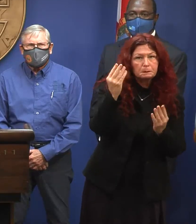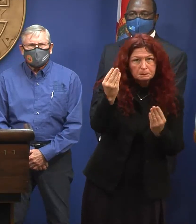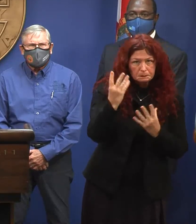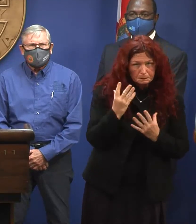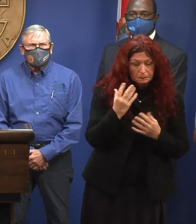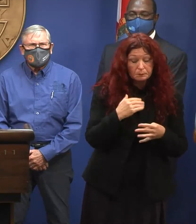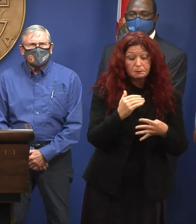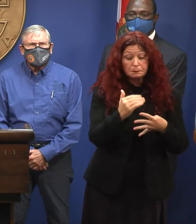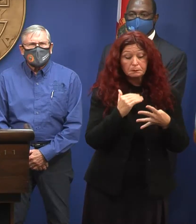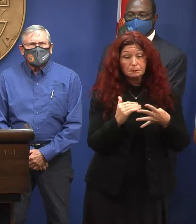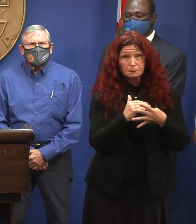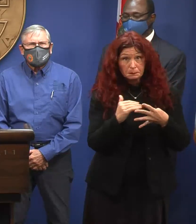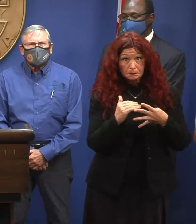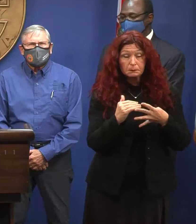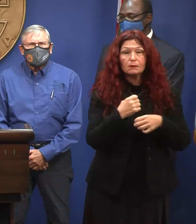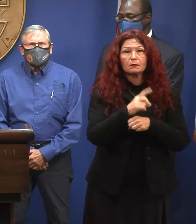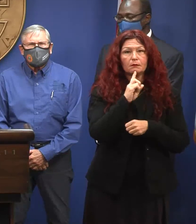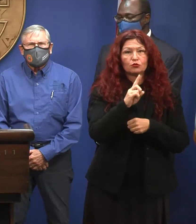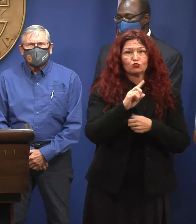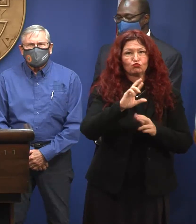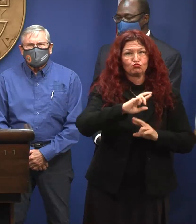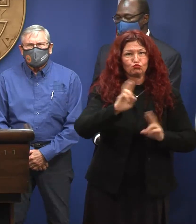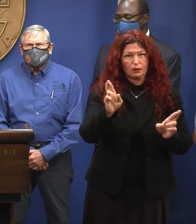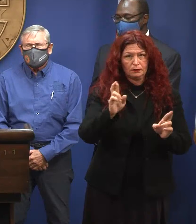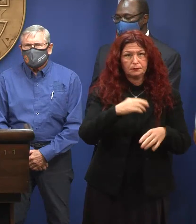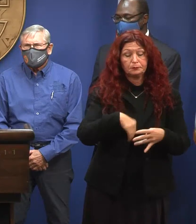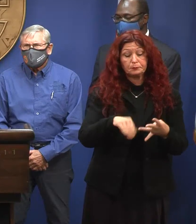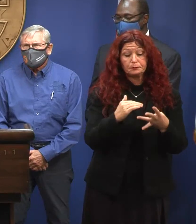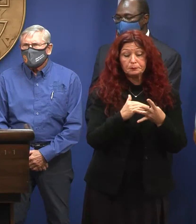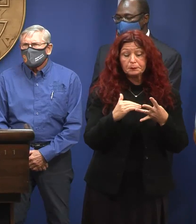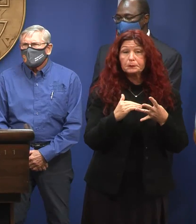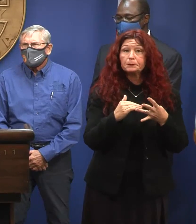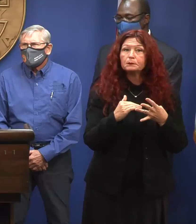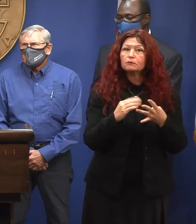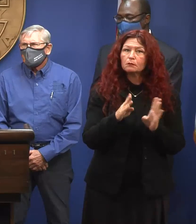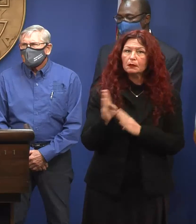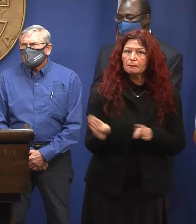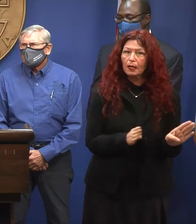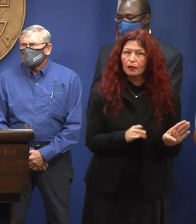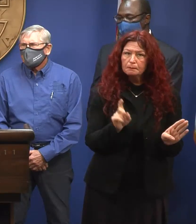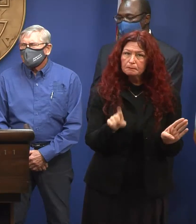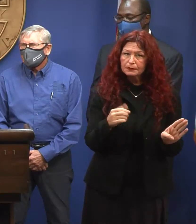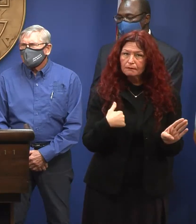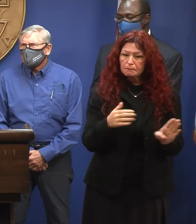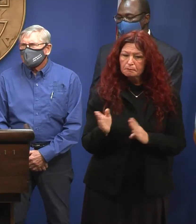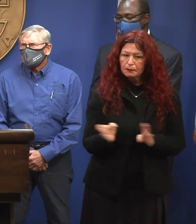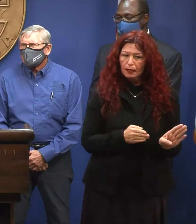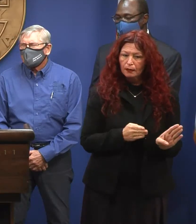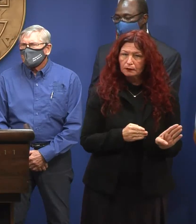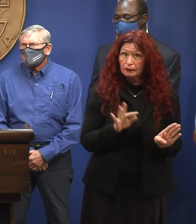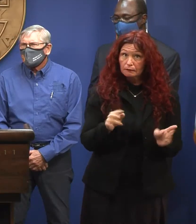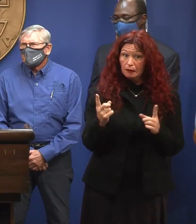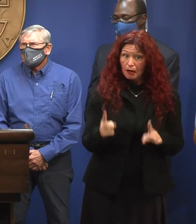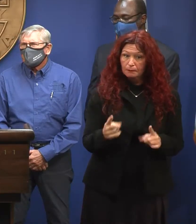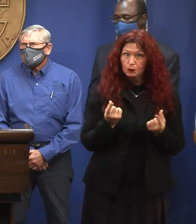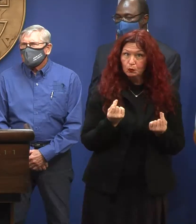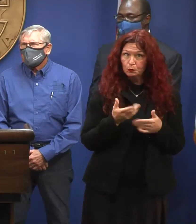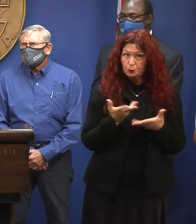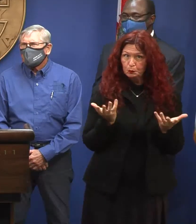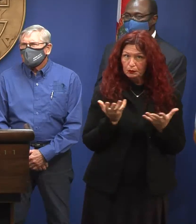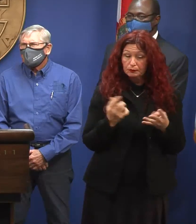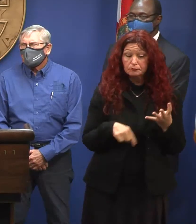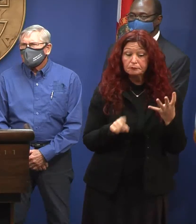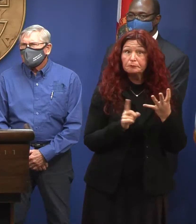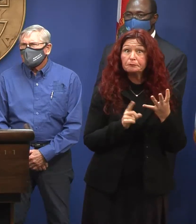storm ready. The third, make a plan. We all need a plan right now. And finally, this year, the fourth is to